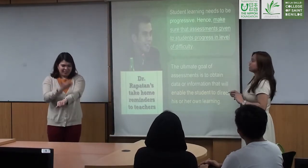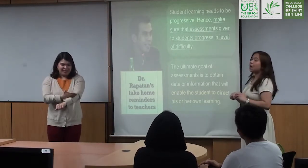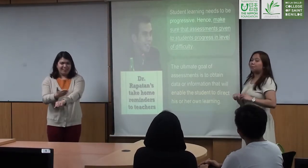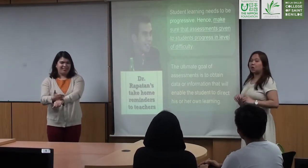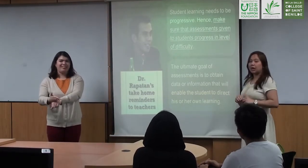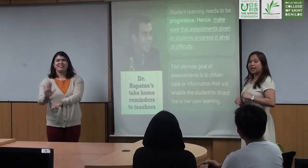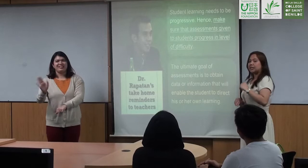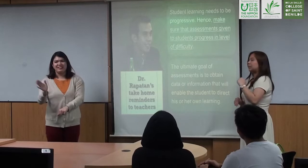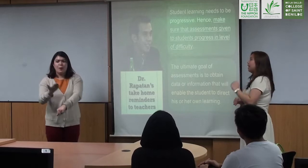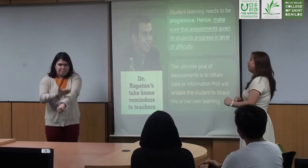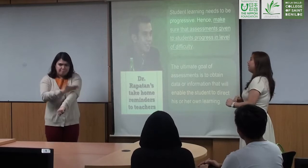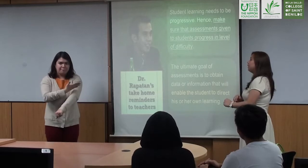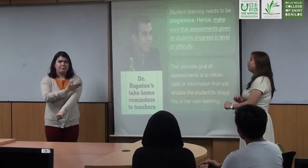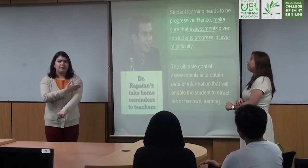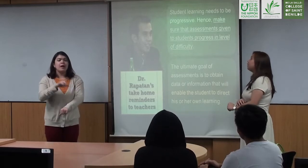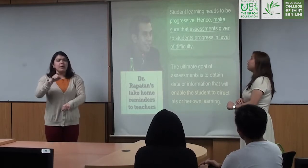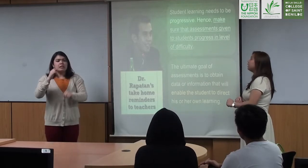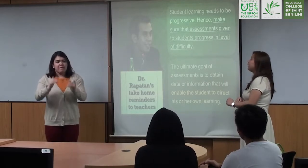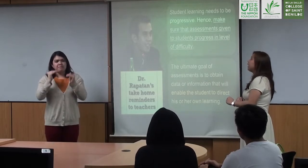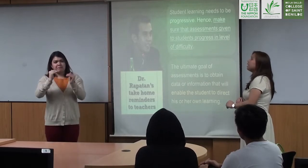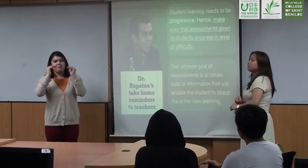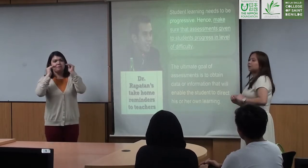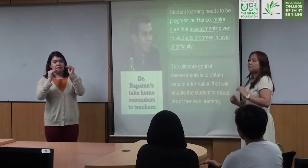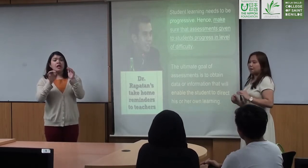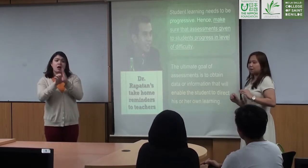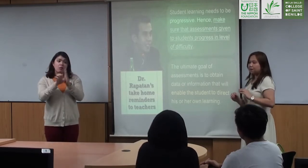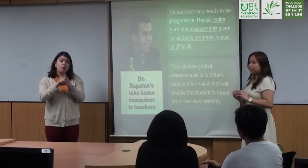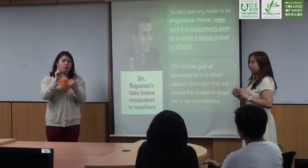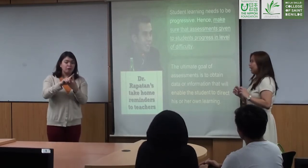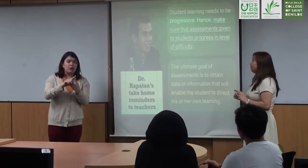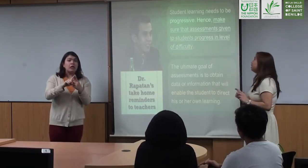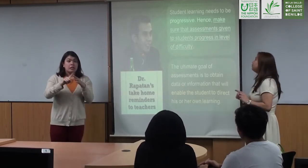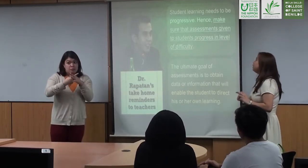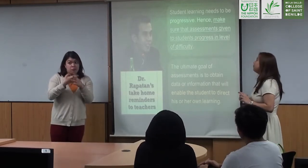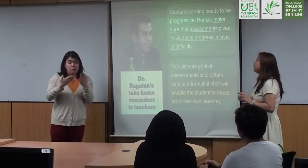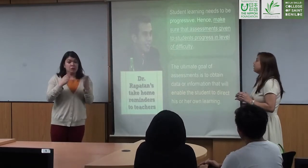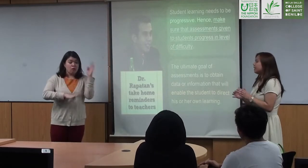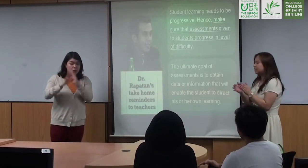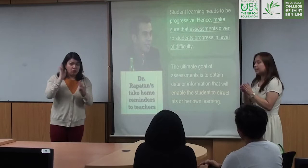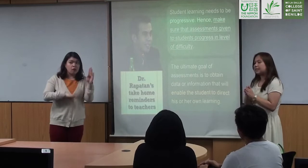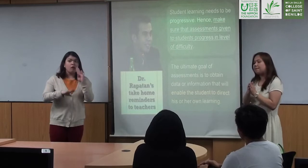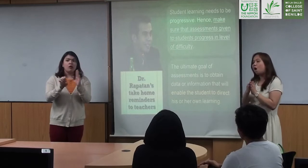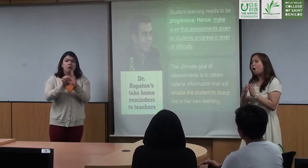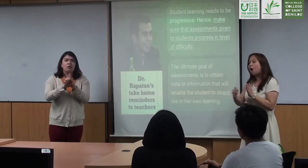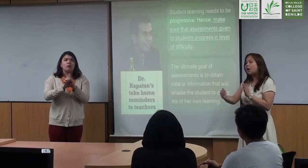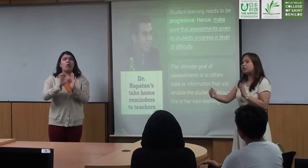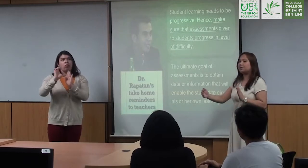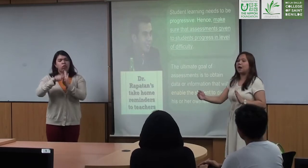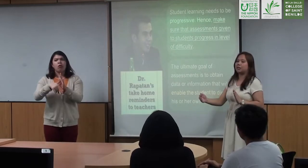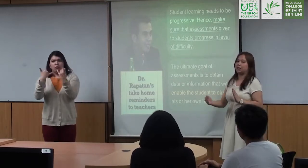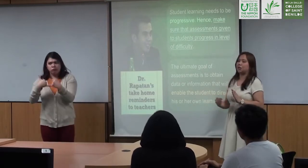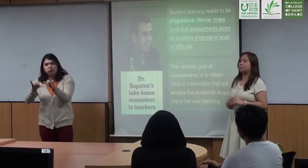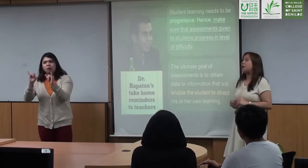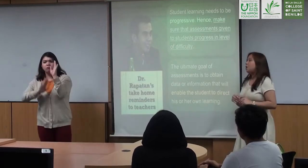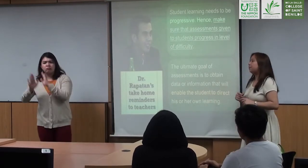to students progress in level of difficulty. So remember, if the level of difficulty is the same